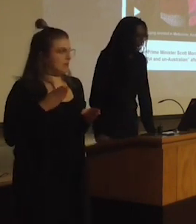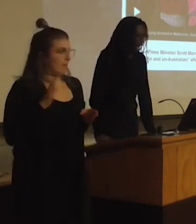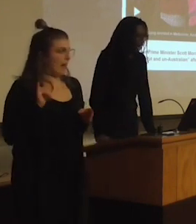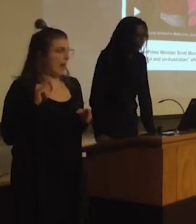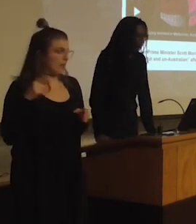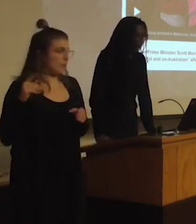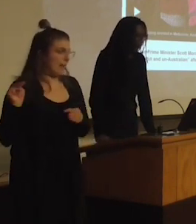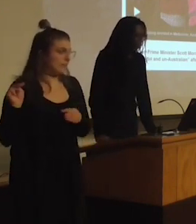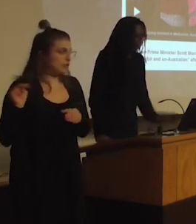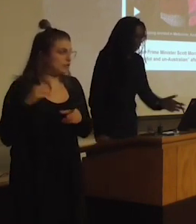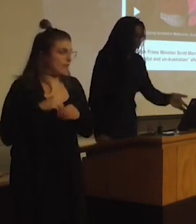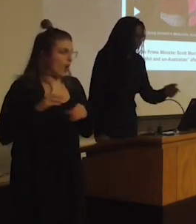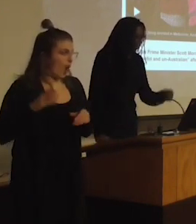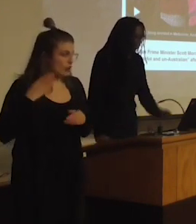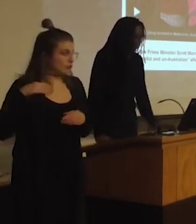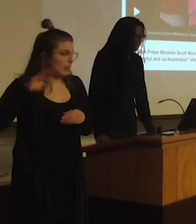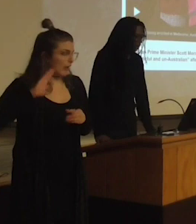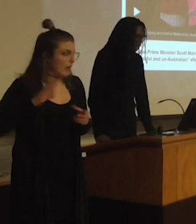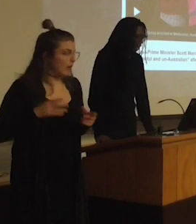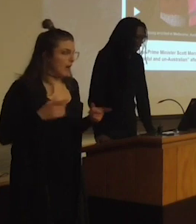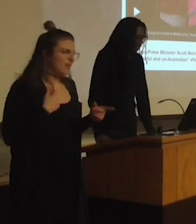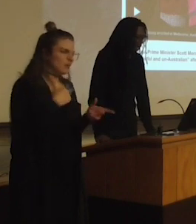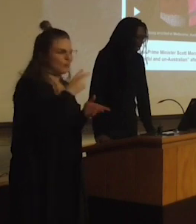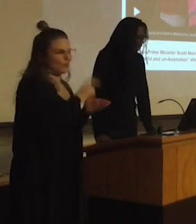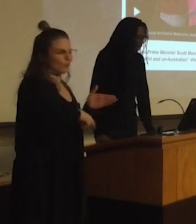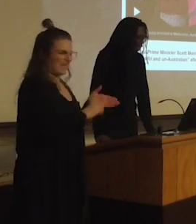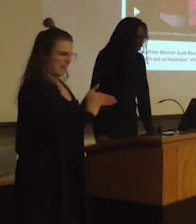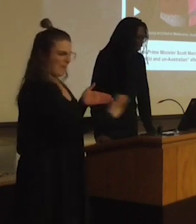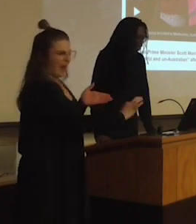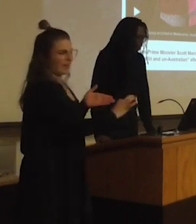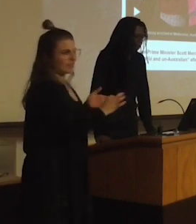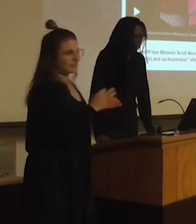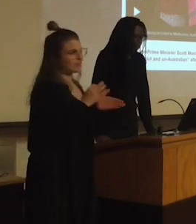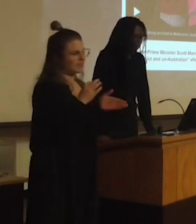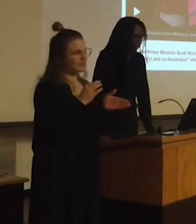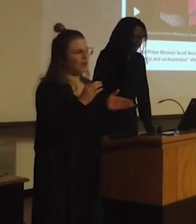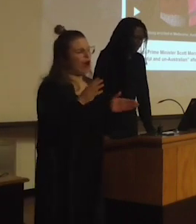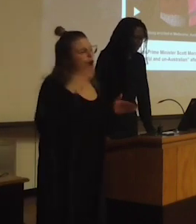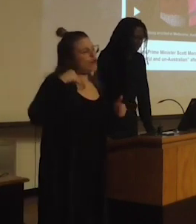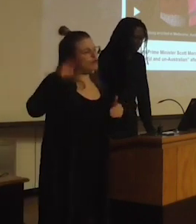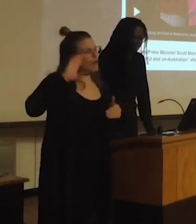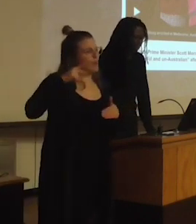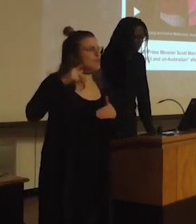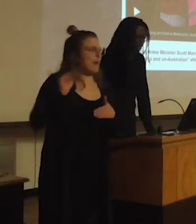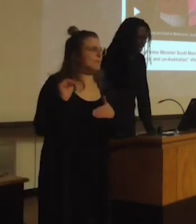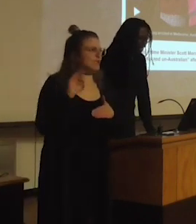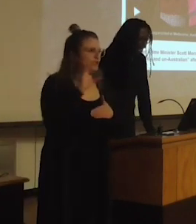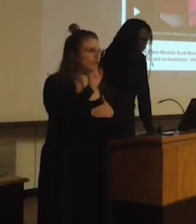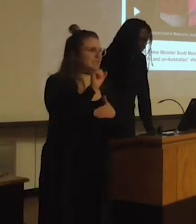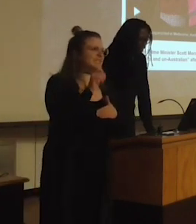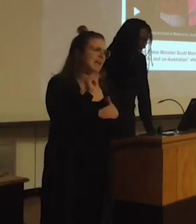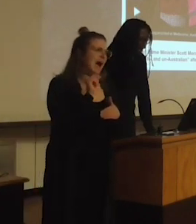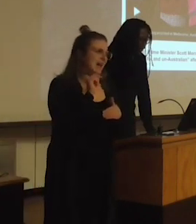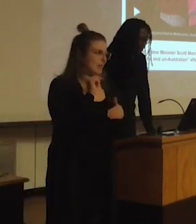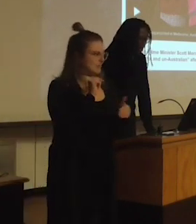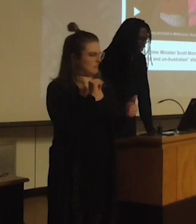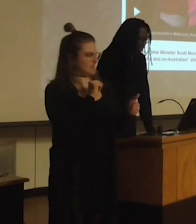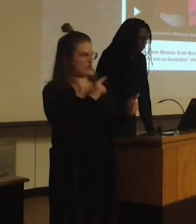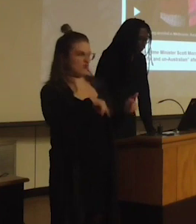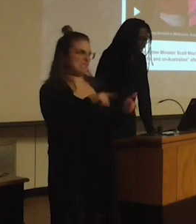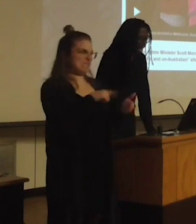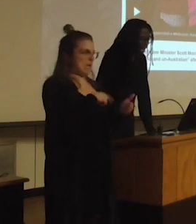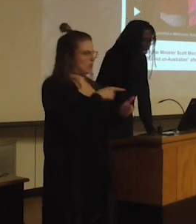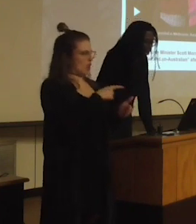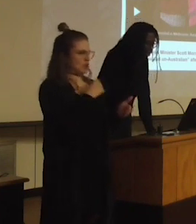Minister. There were, like, you could read the byline at the bottom. It says, Australian Prime Minister Scott Morrison has criticized animal rights activists